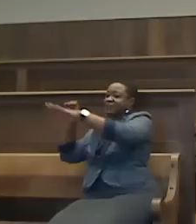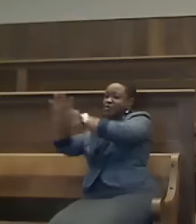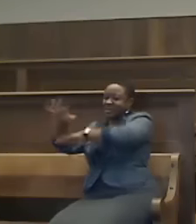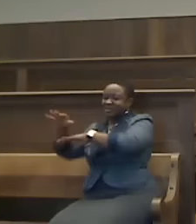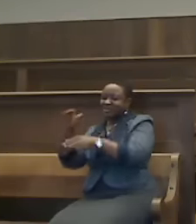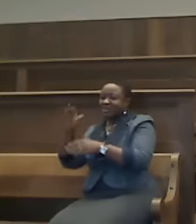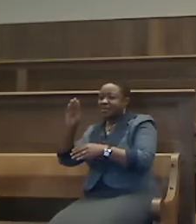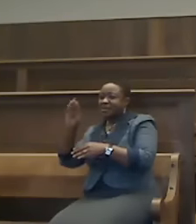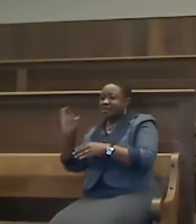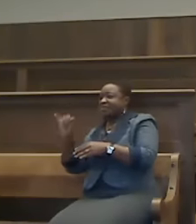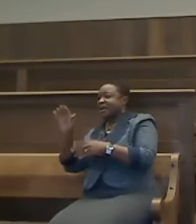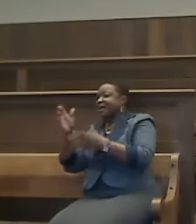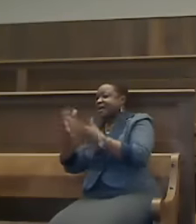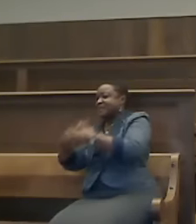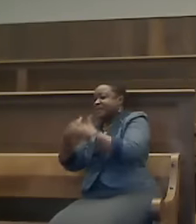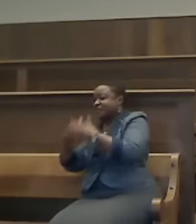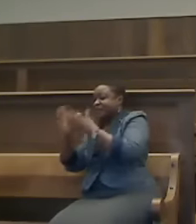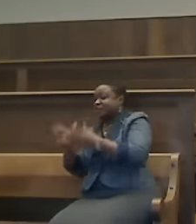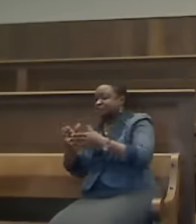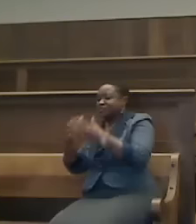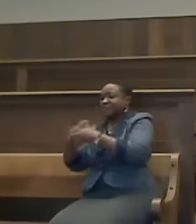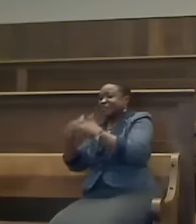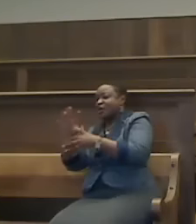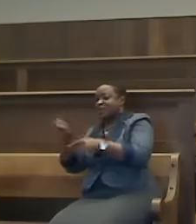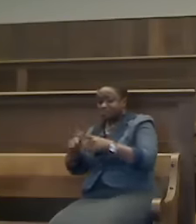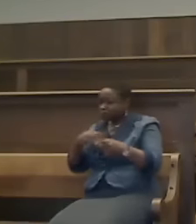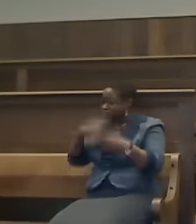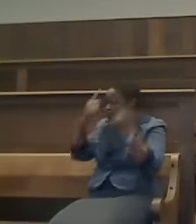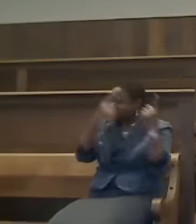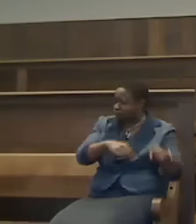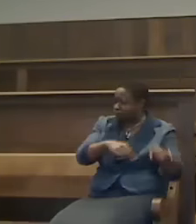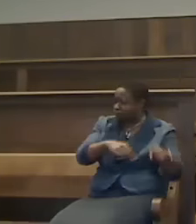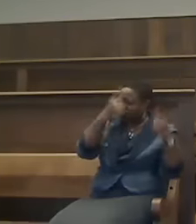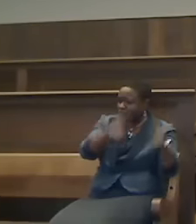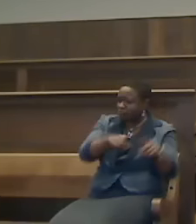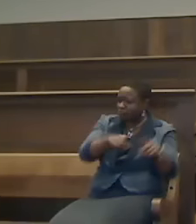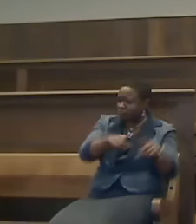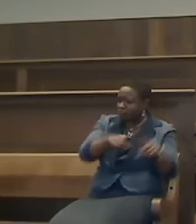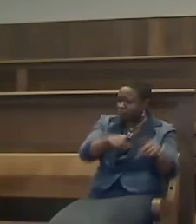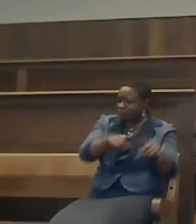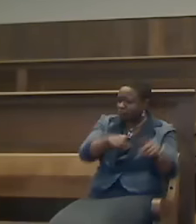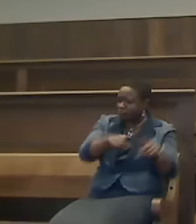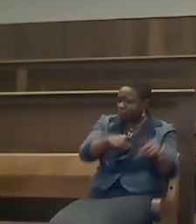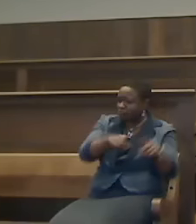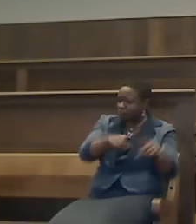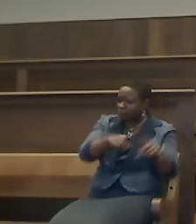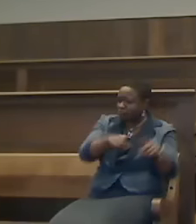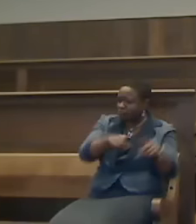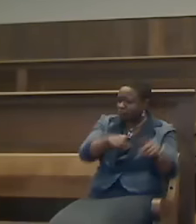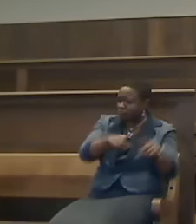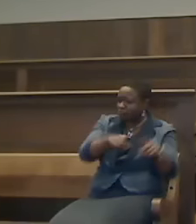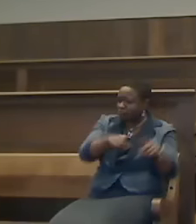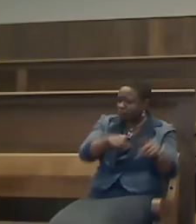You think they're influenced by the manufacturers. I agree. I agree. And so if you look at